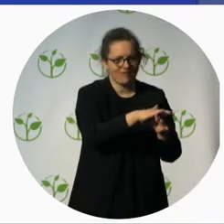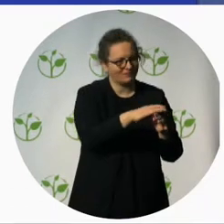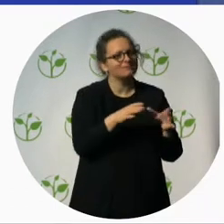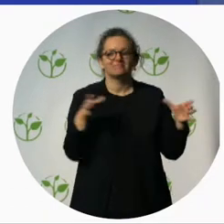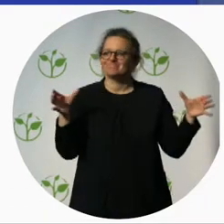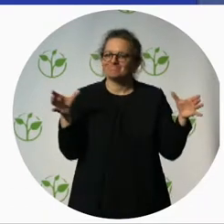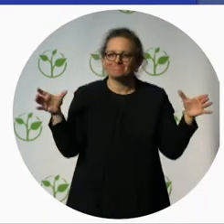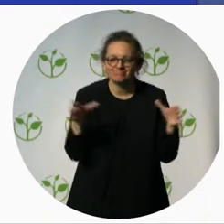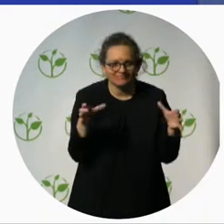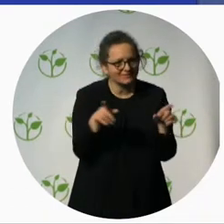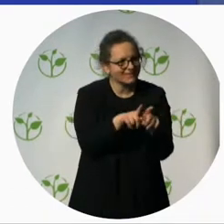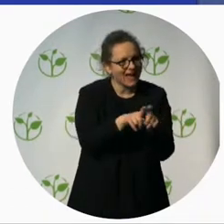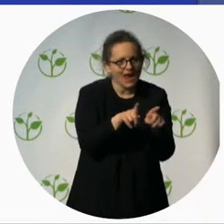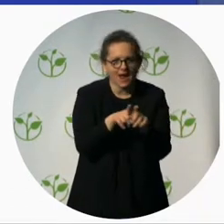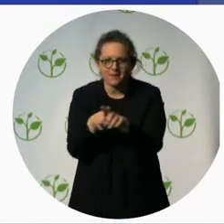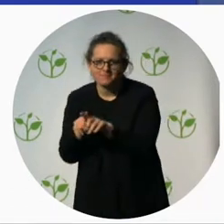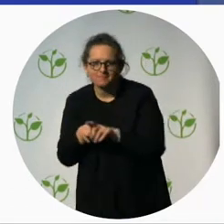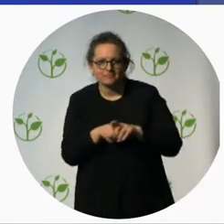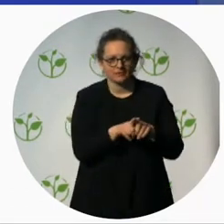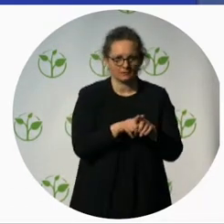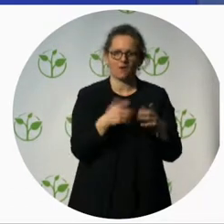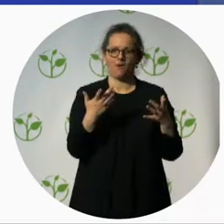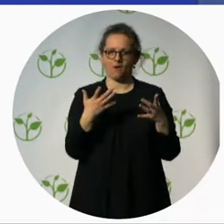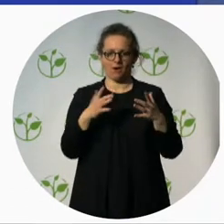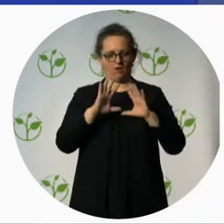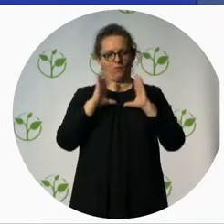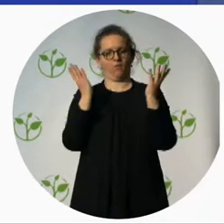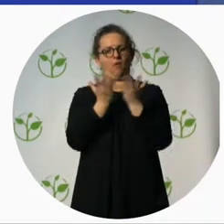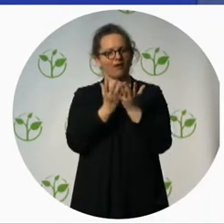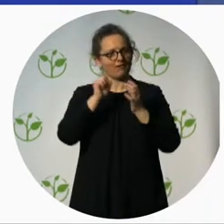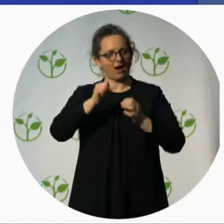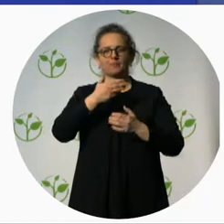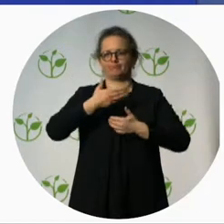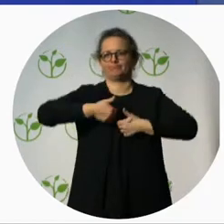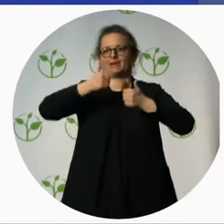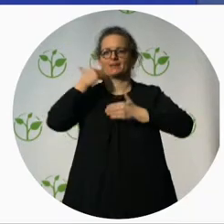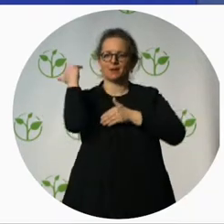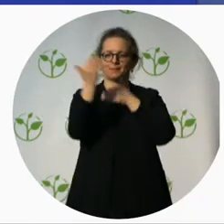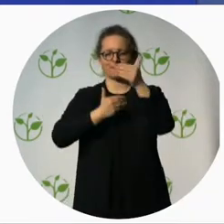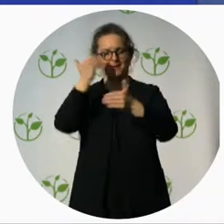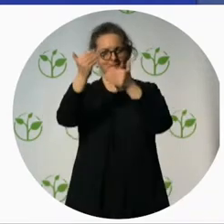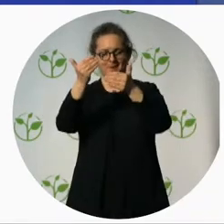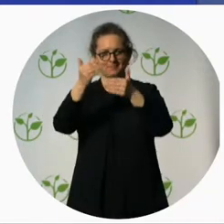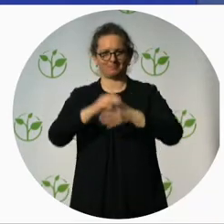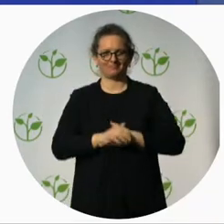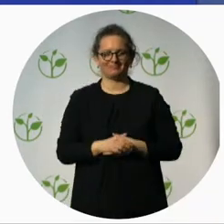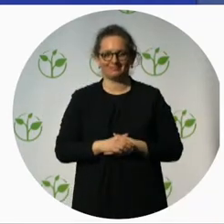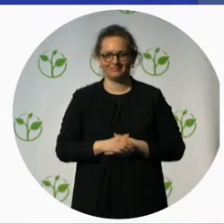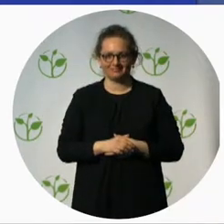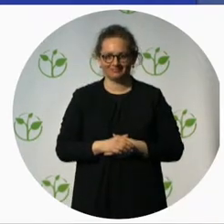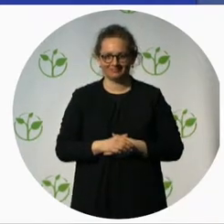about the SDGs and say that we had a success in the negotiation of the SDGs. For many of us, it was not a